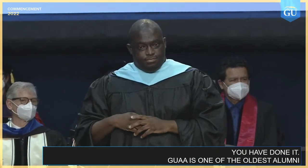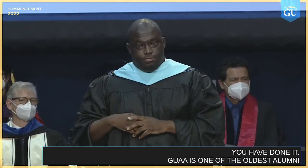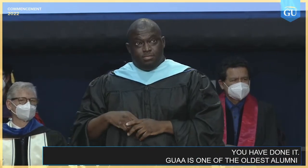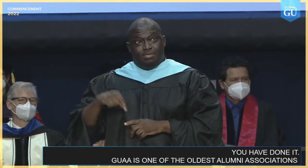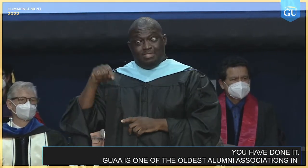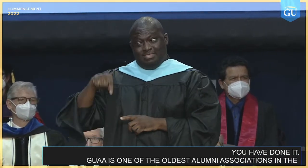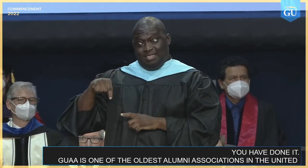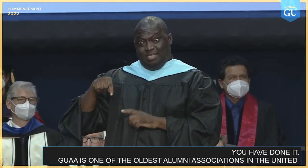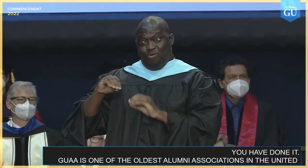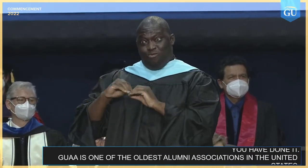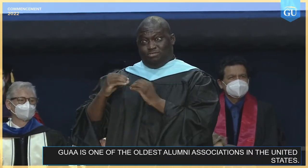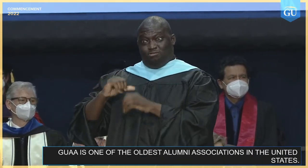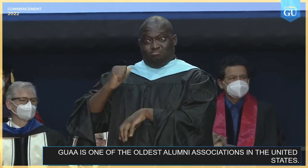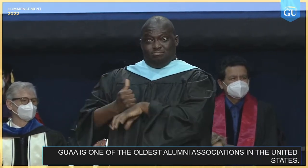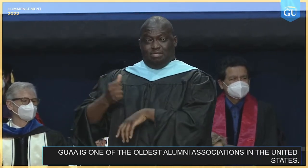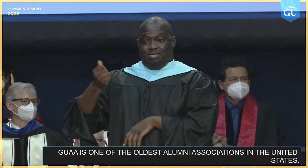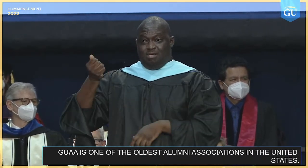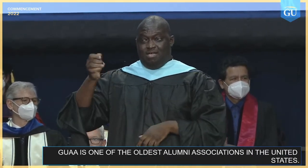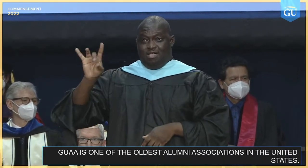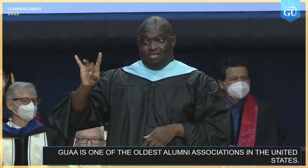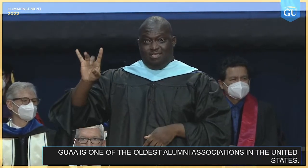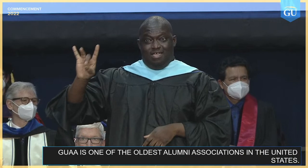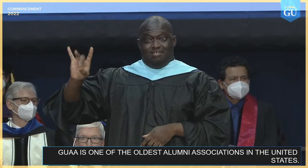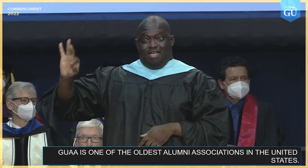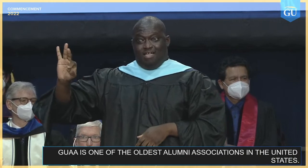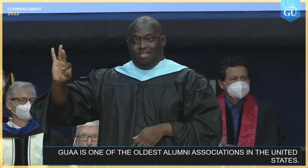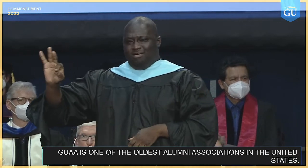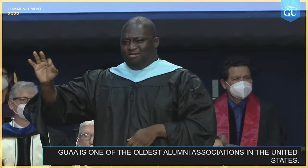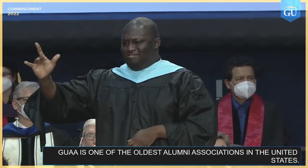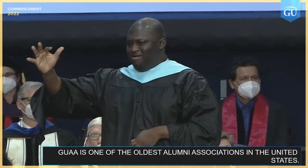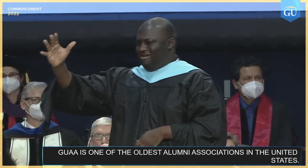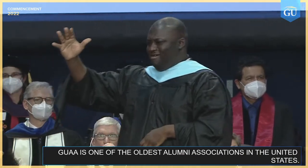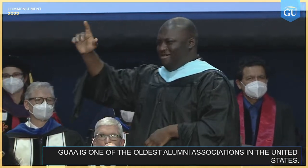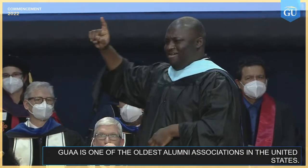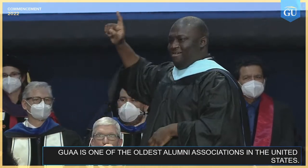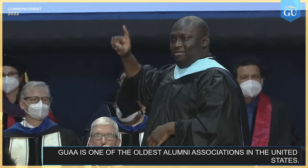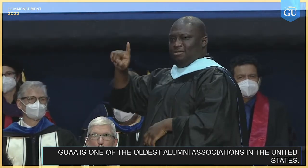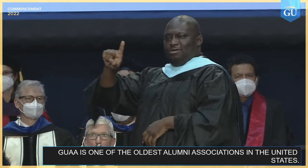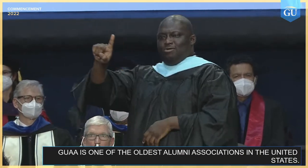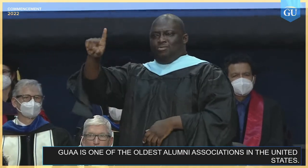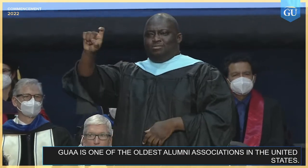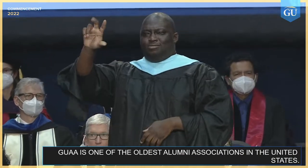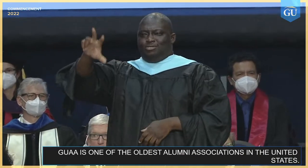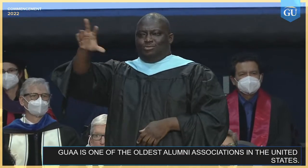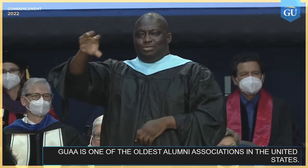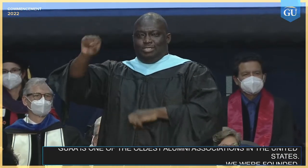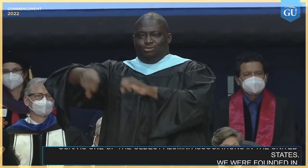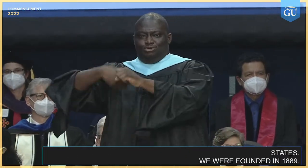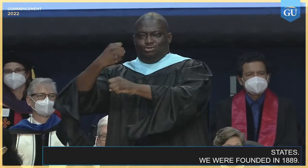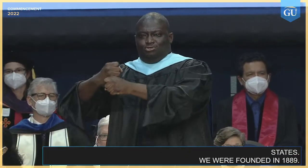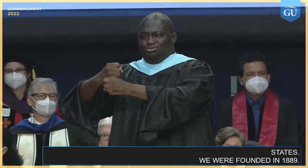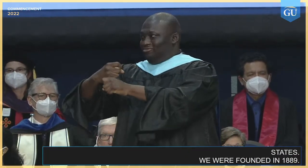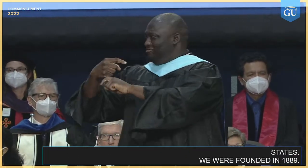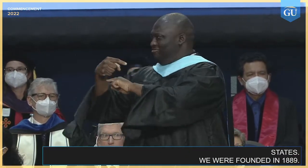States. We were founded in the year of 1889. 133